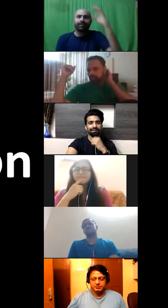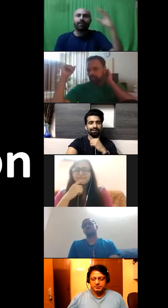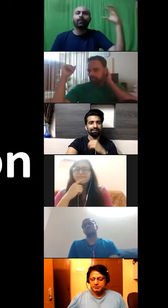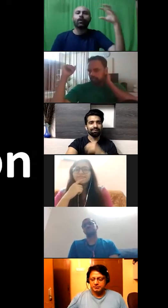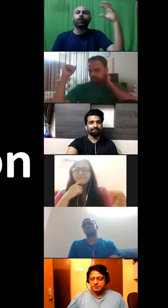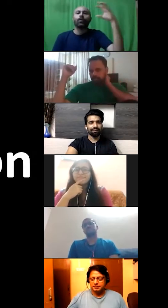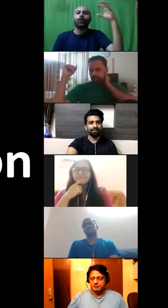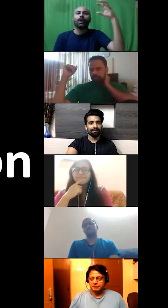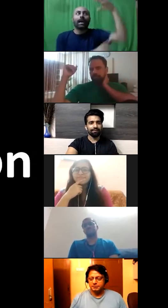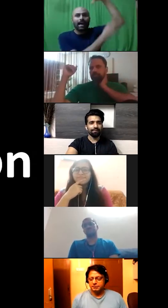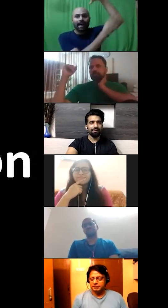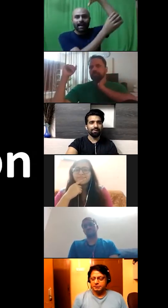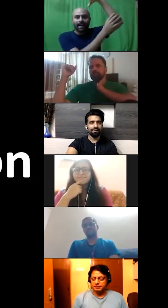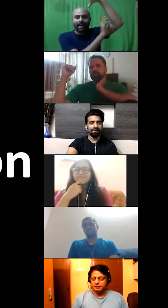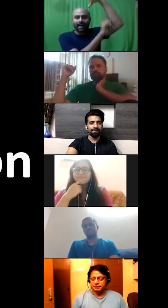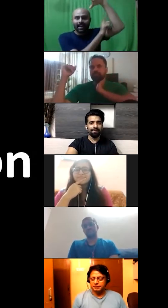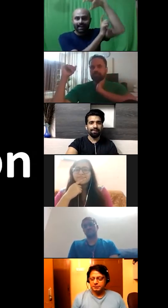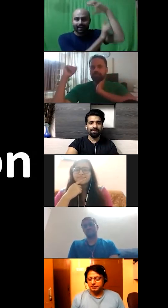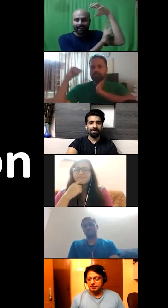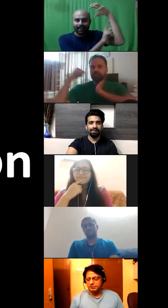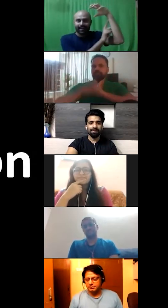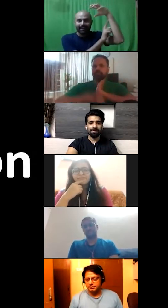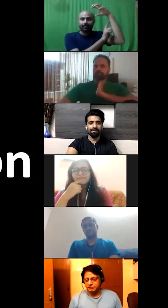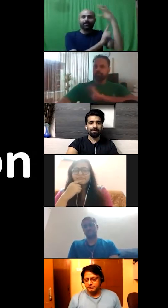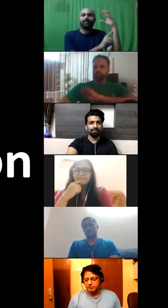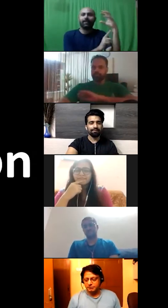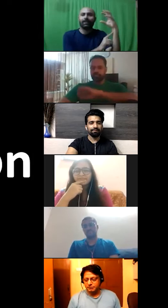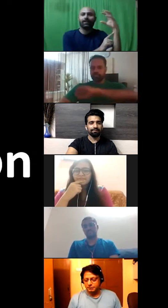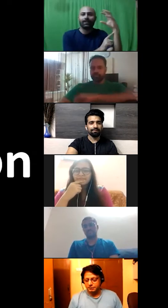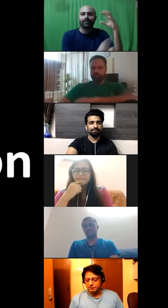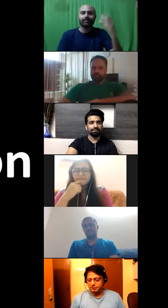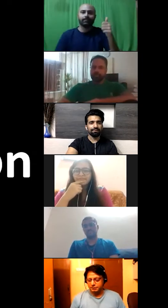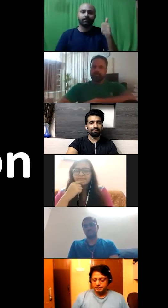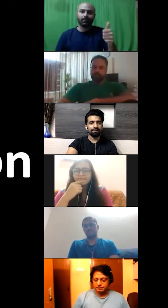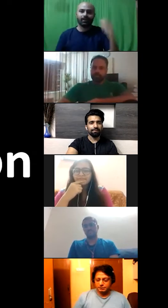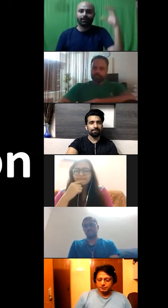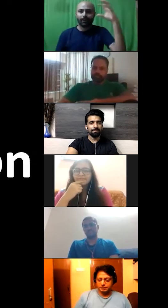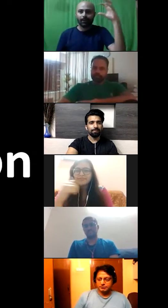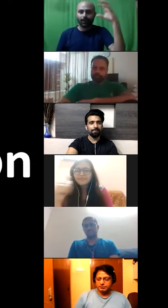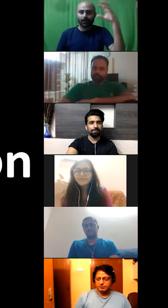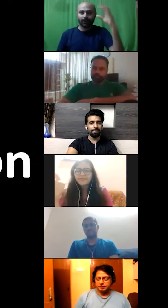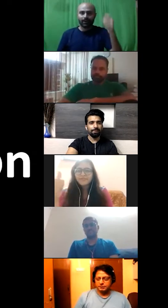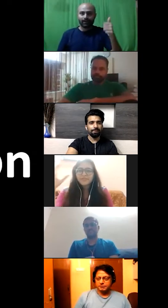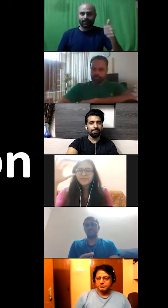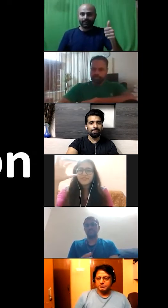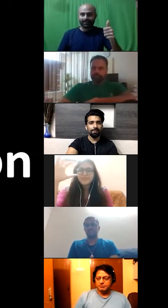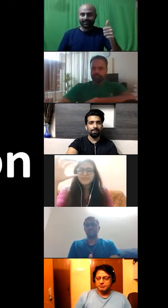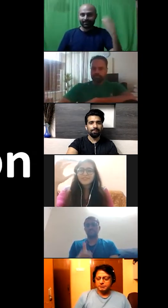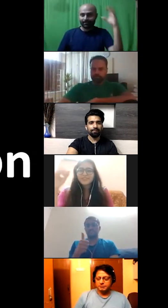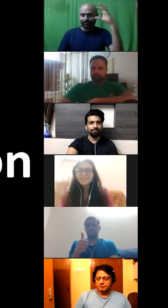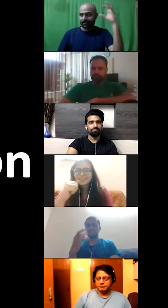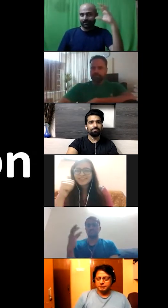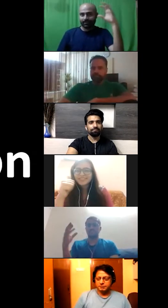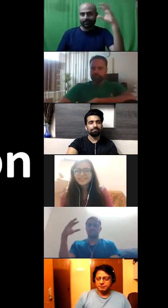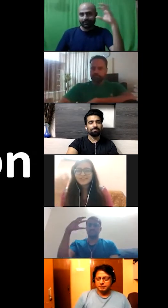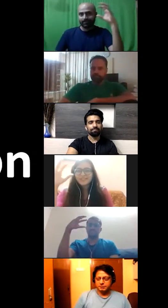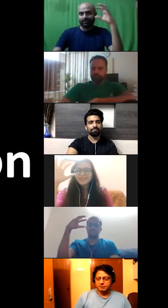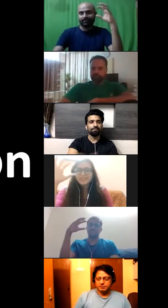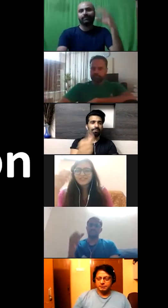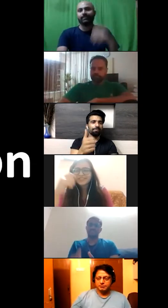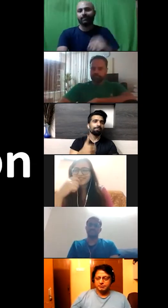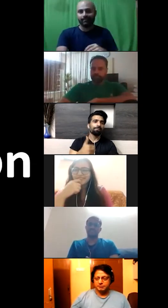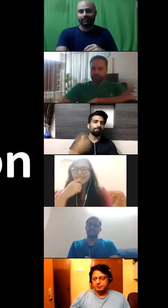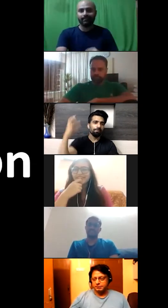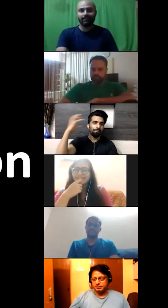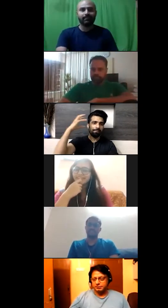sun is when it's afternoon. So that is why afternoon is like that. See, this hand depicts the sun and the position it is